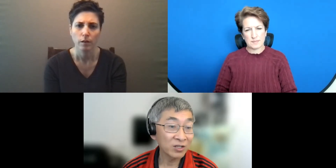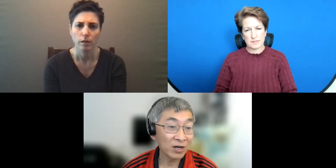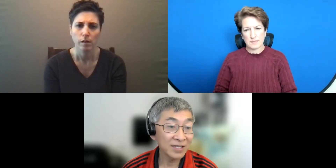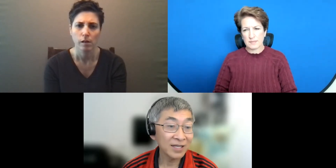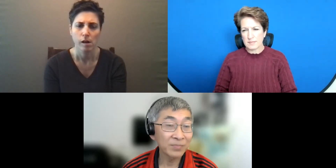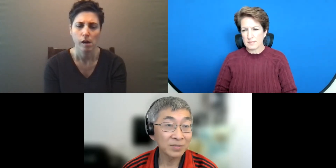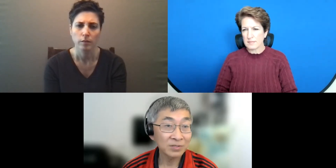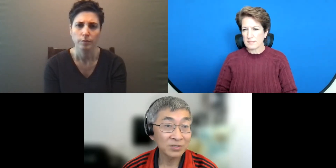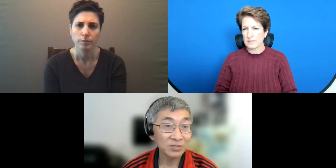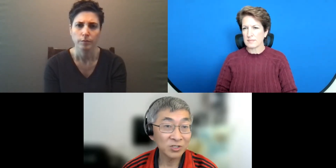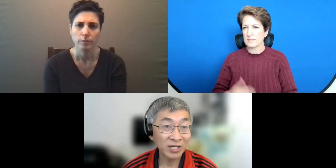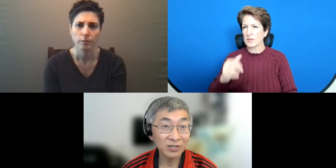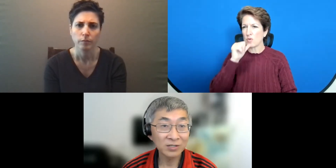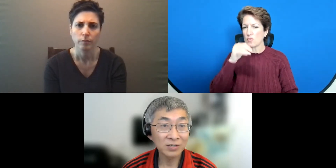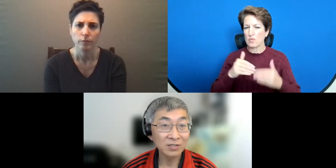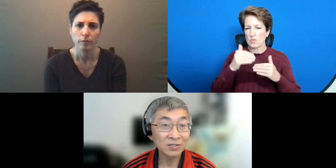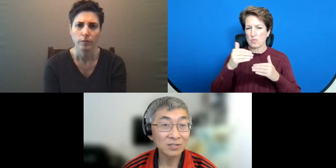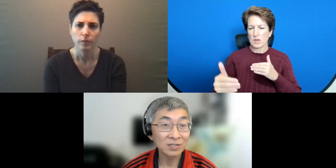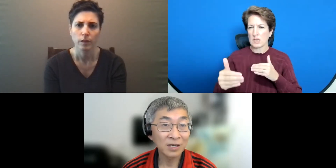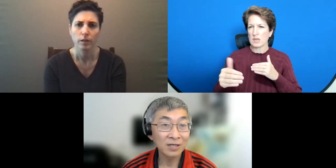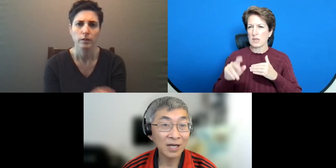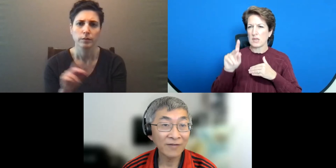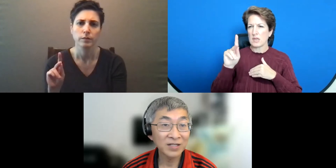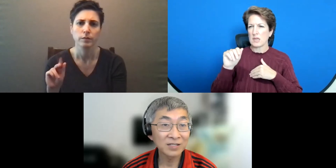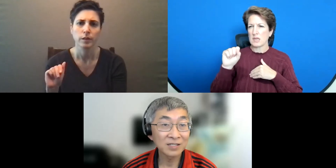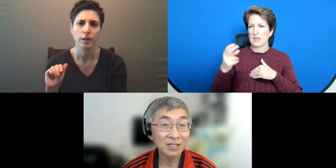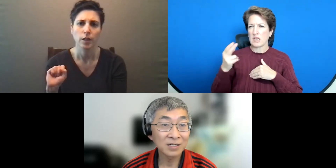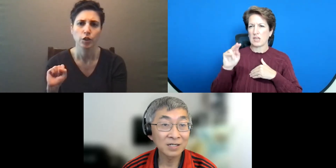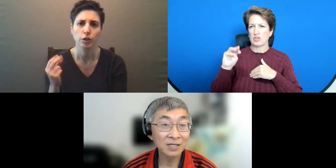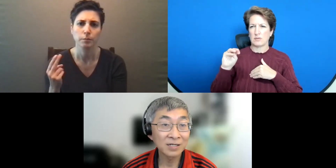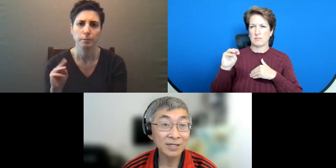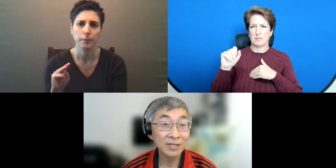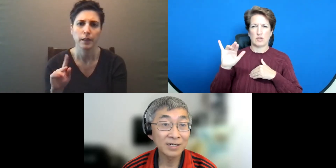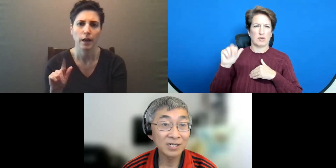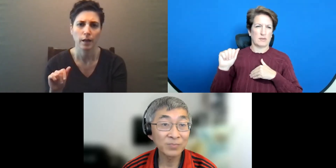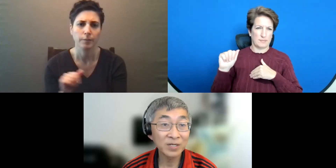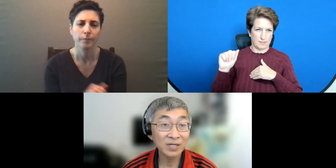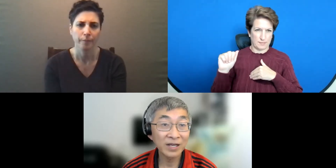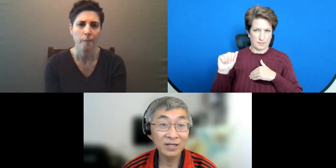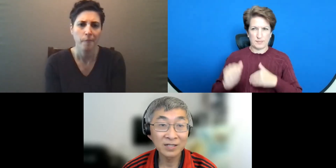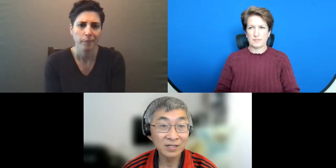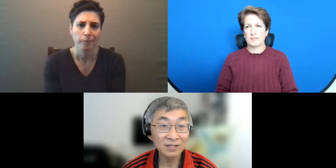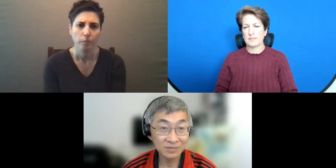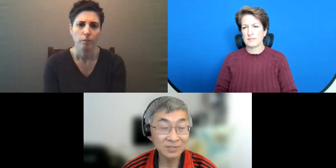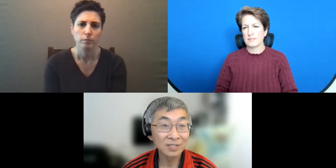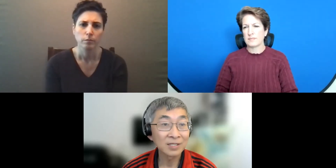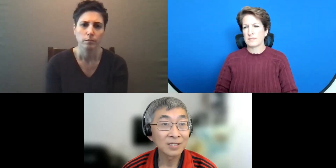Kashmila, your hands up. Could you share? And after is deep day.